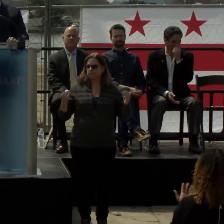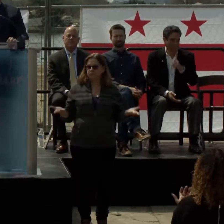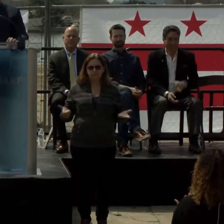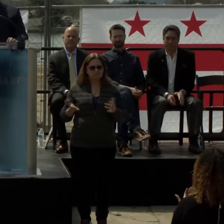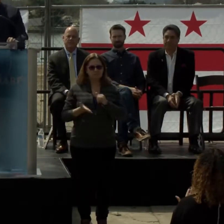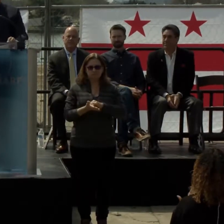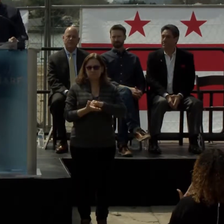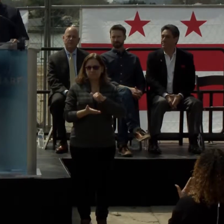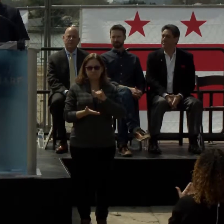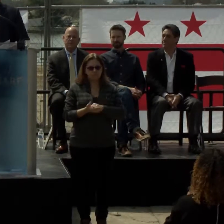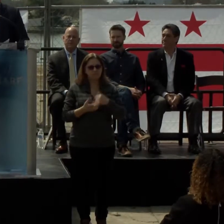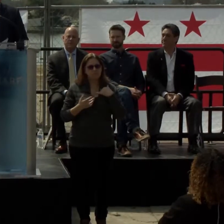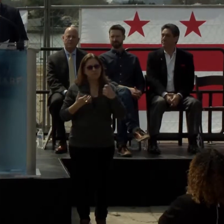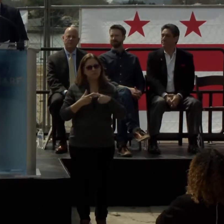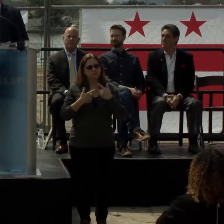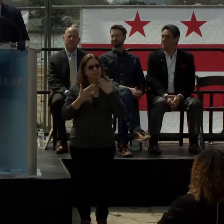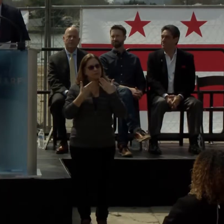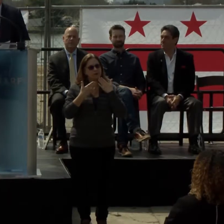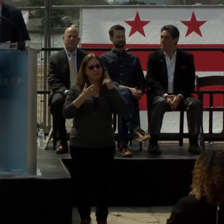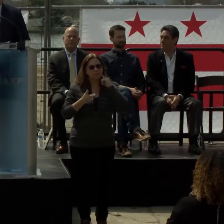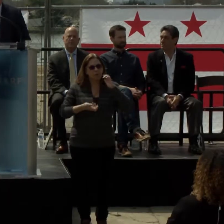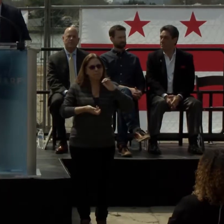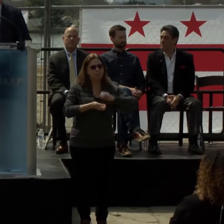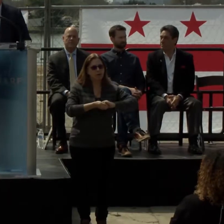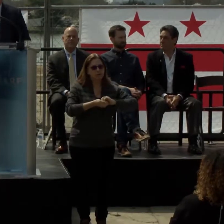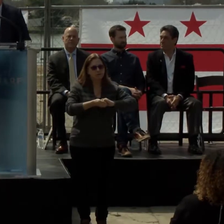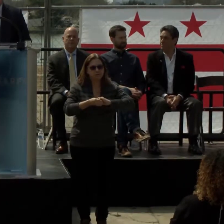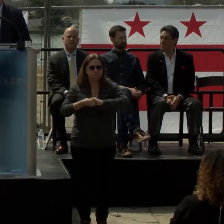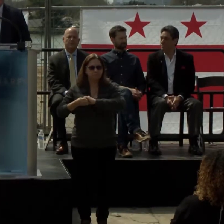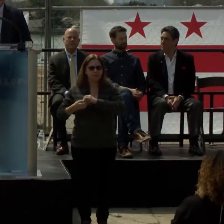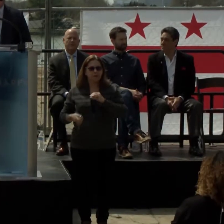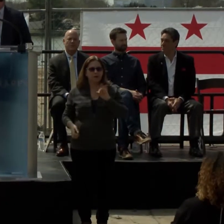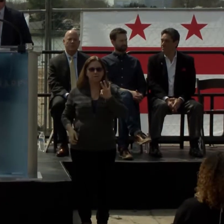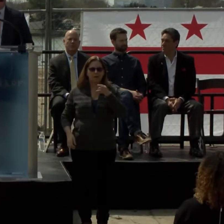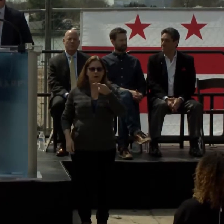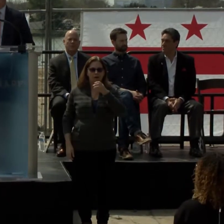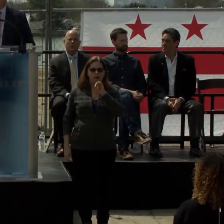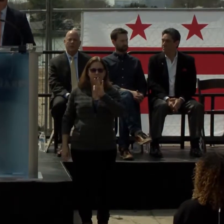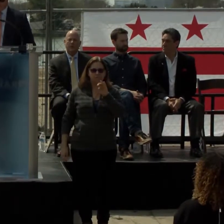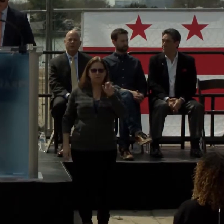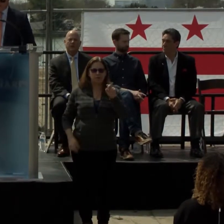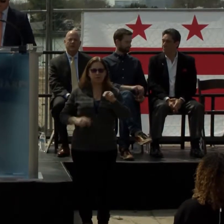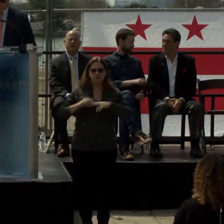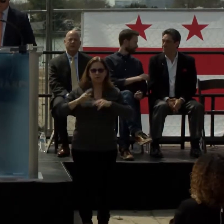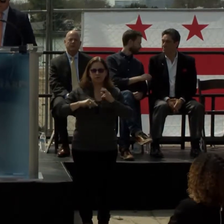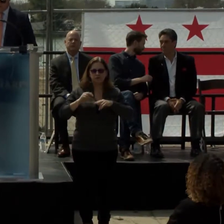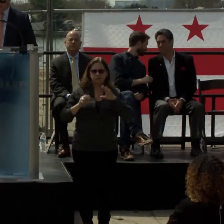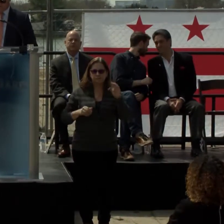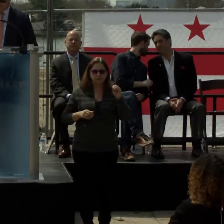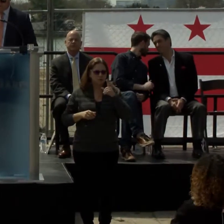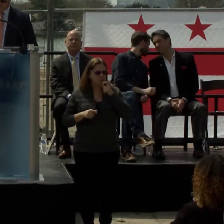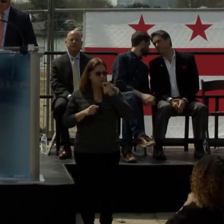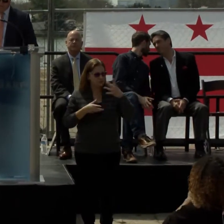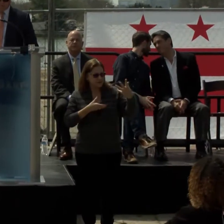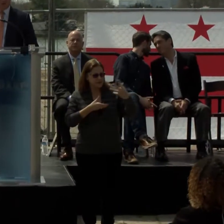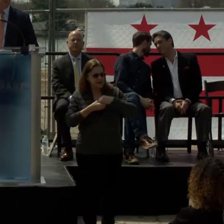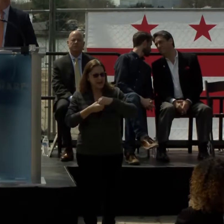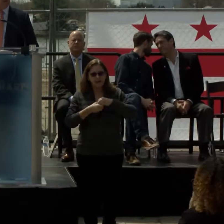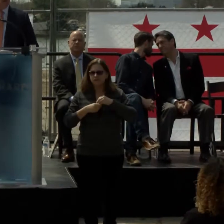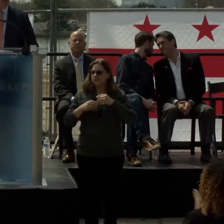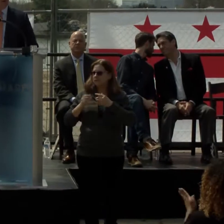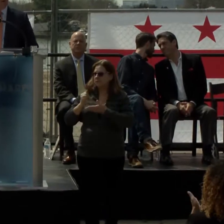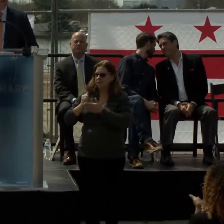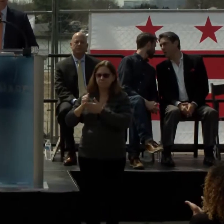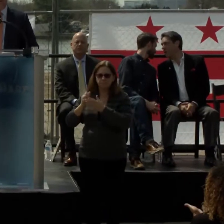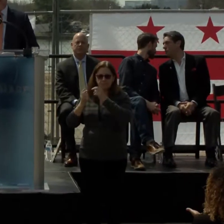thank our partners with P.N. Hoffman, from whom you will hear later, and those who have engaged to build Phase 2, general contractors